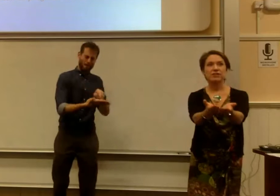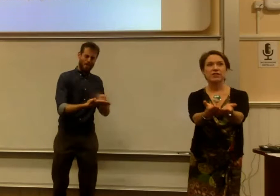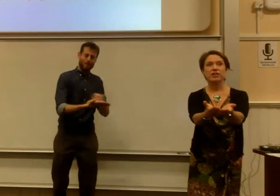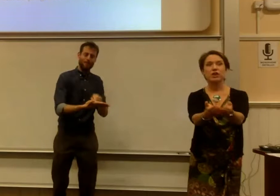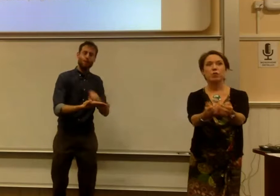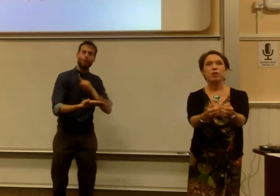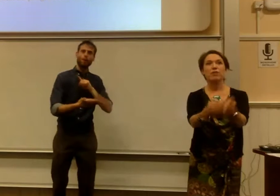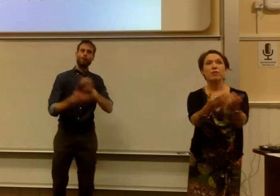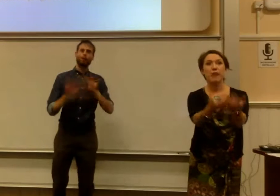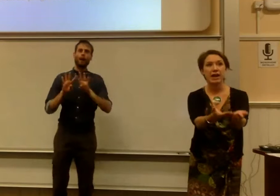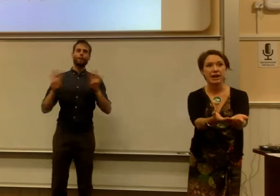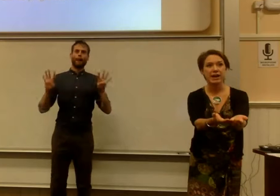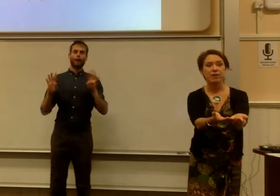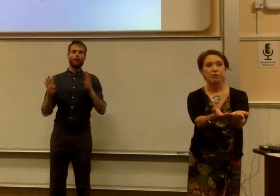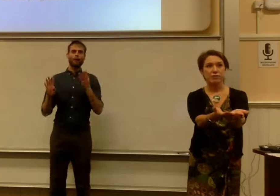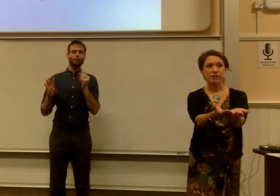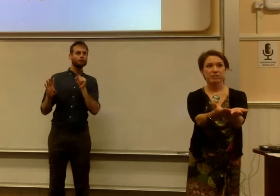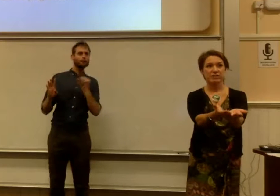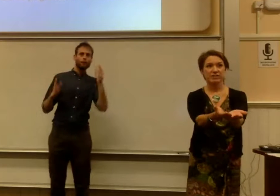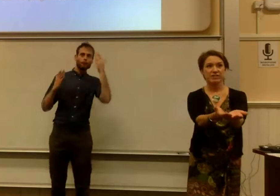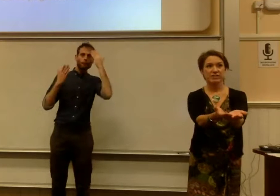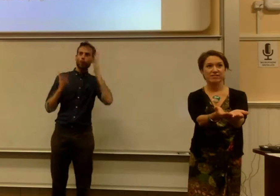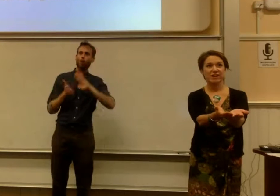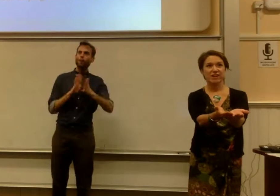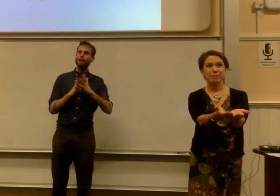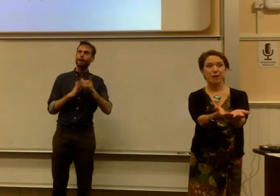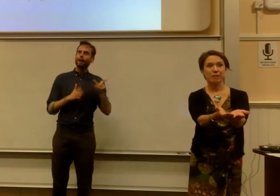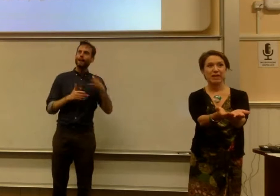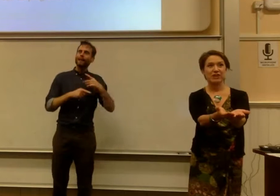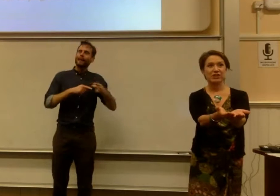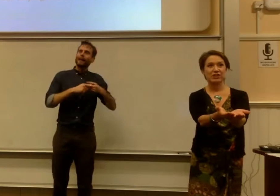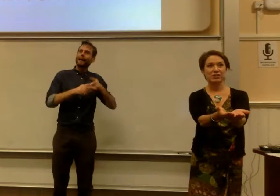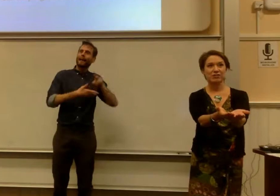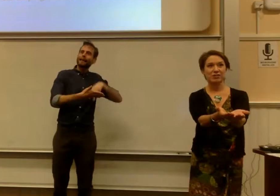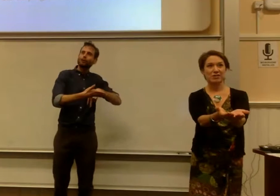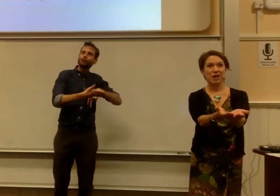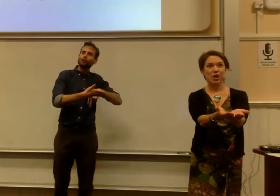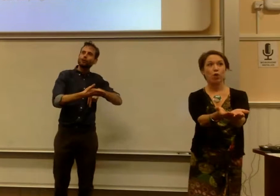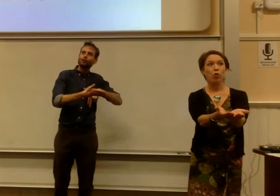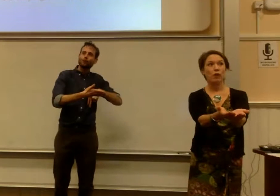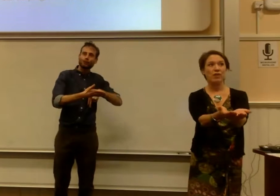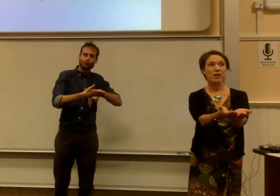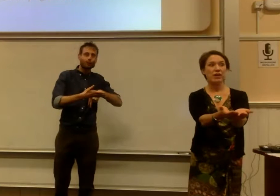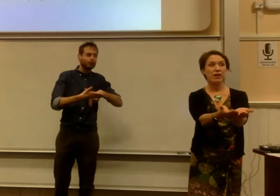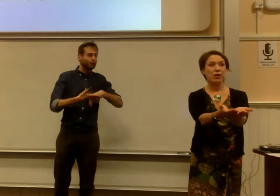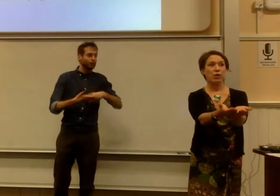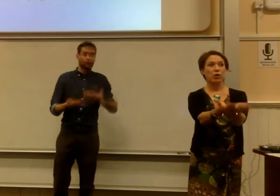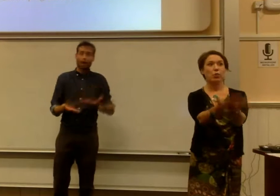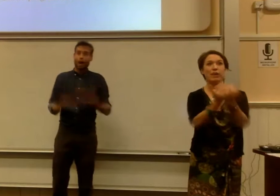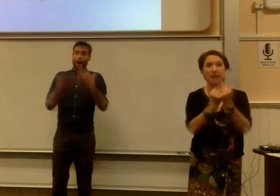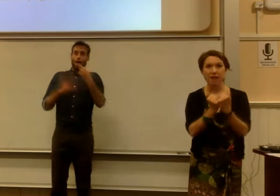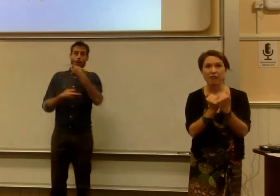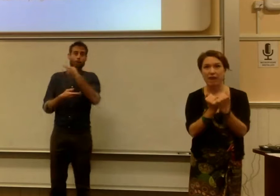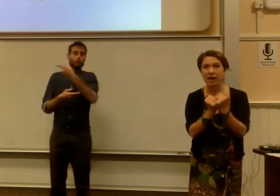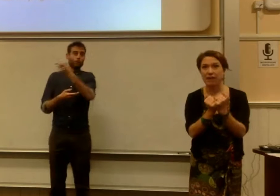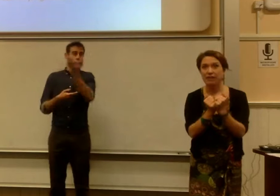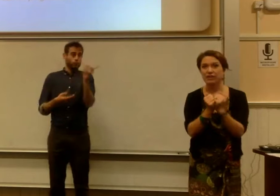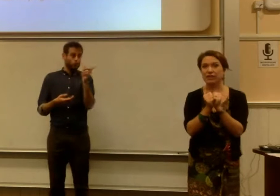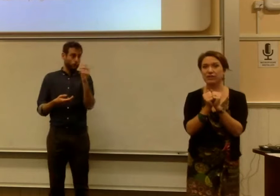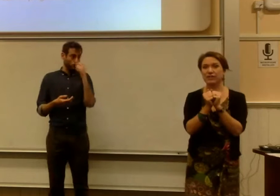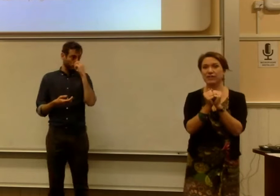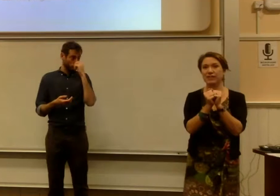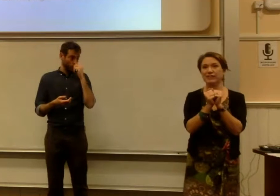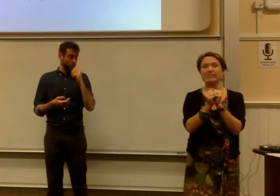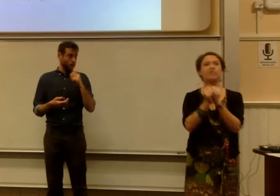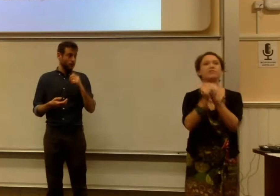to decide whether they provide a written application or whether we have their